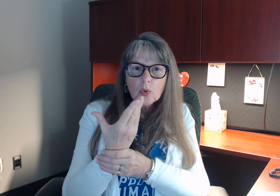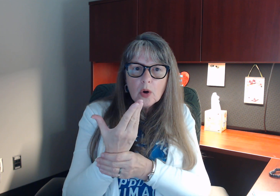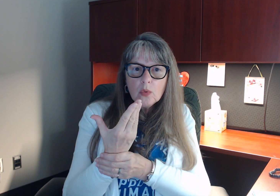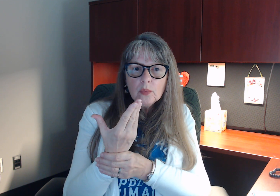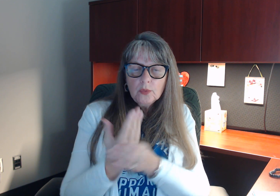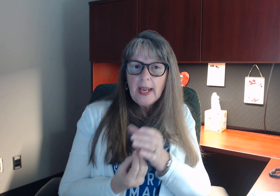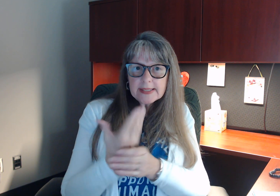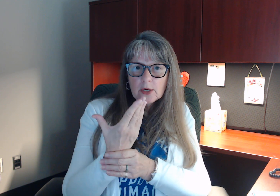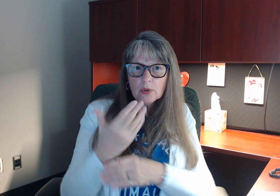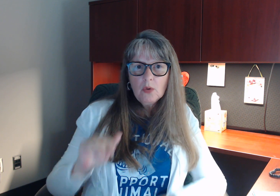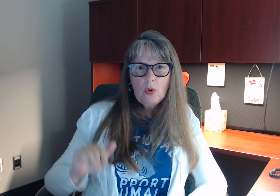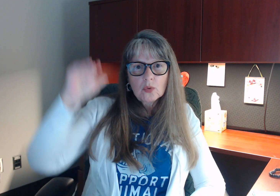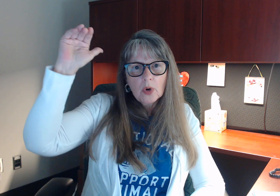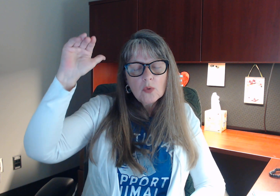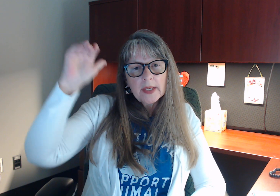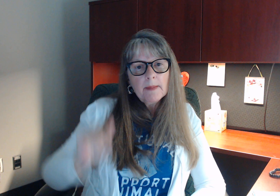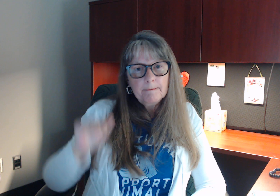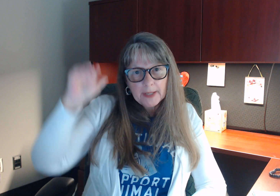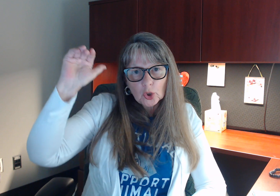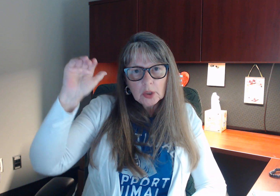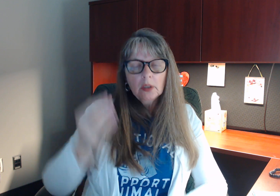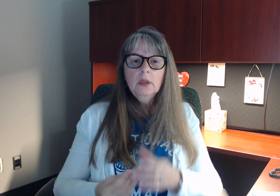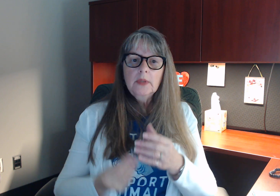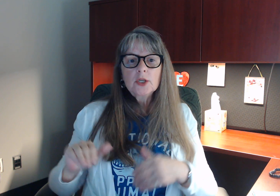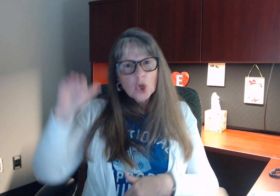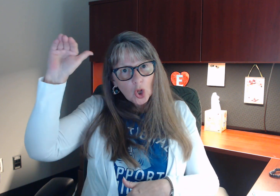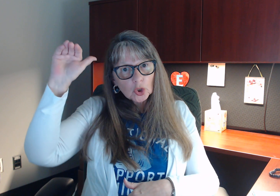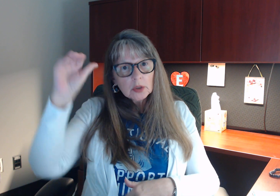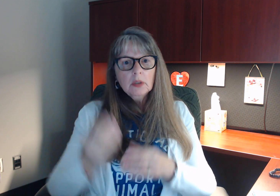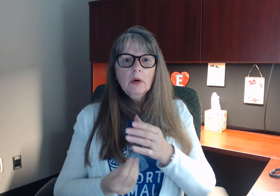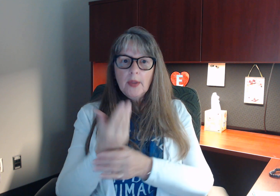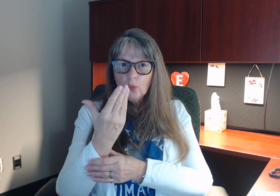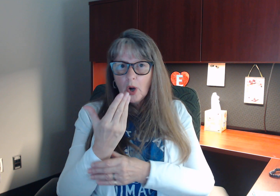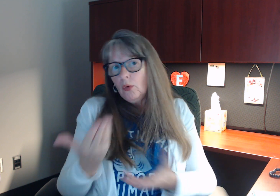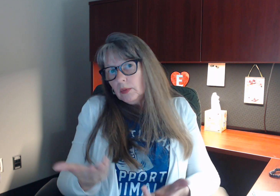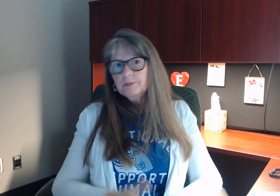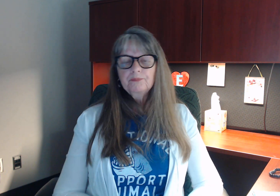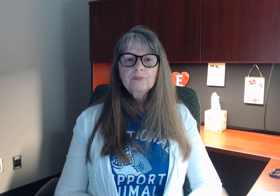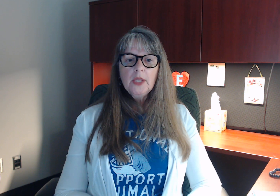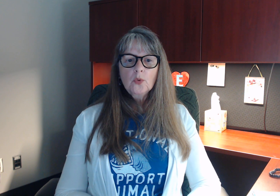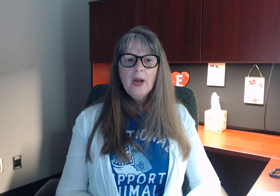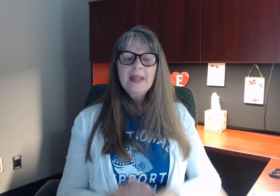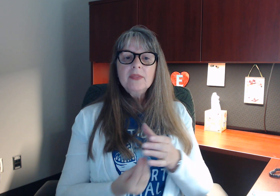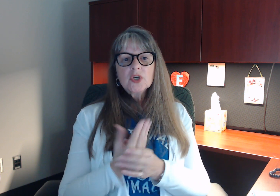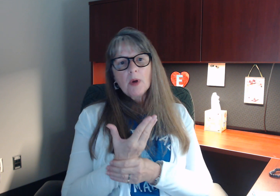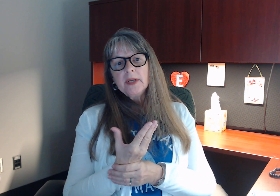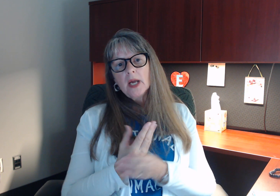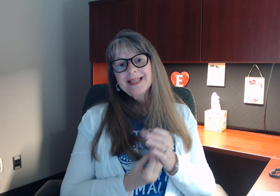grow. You can't say grow or grow. They get bigger, they get taller, or they grow. either one. This is probably not